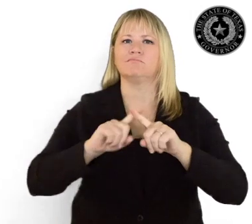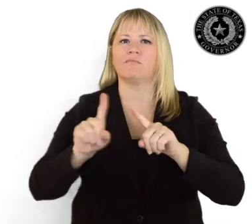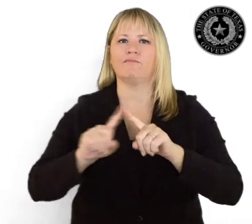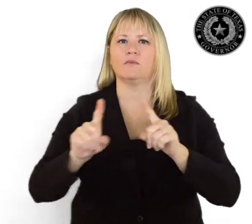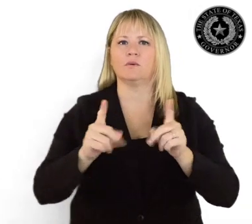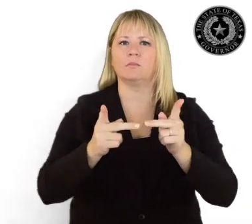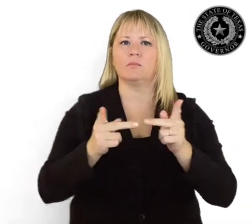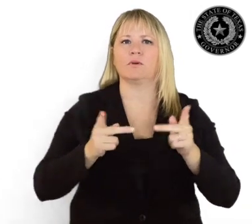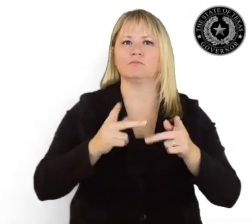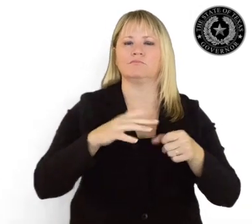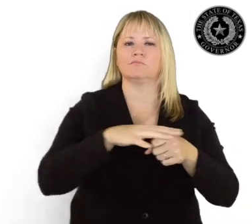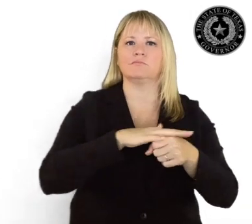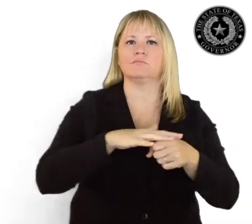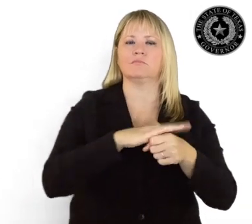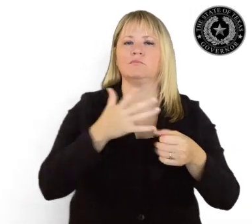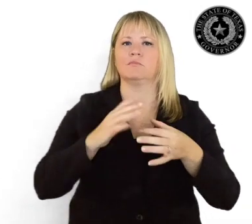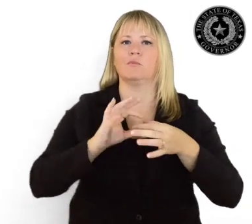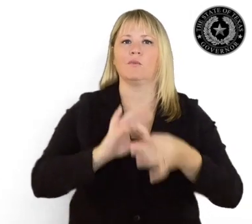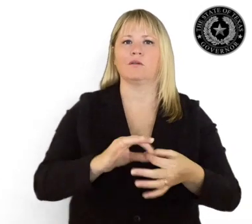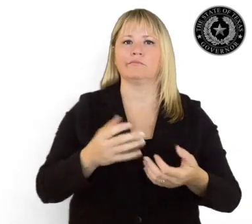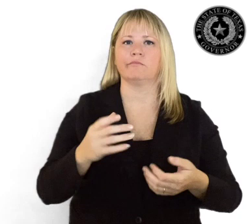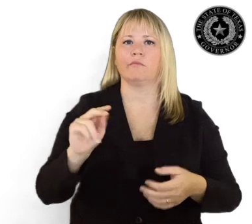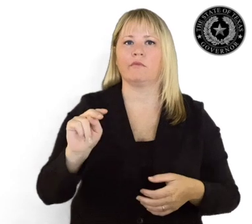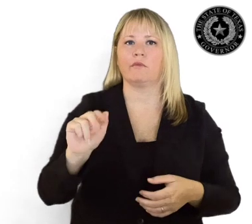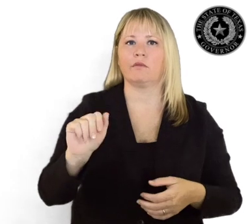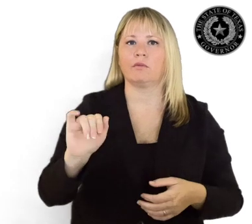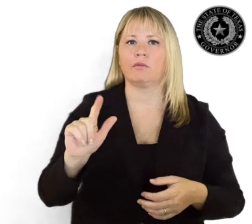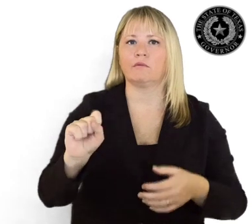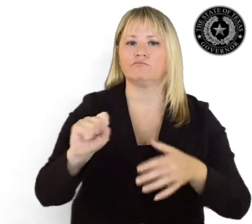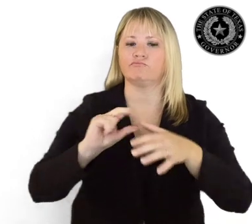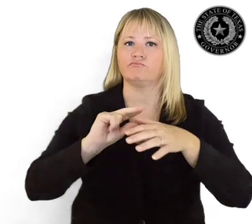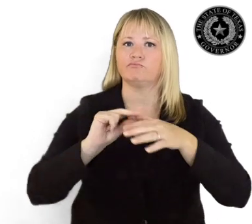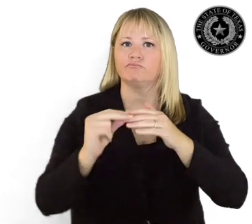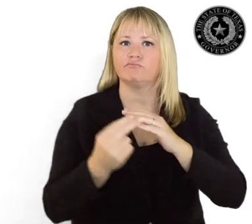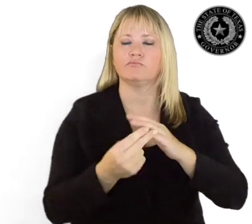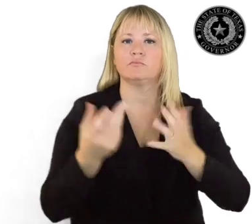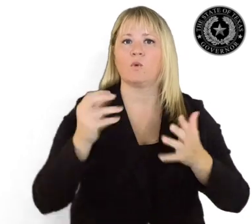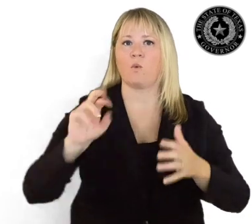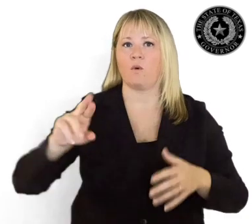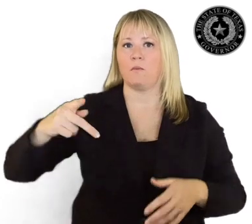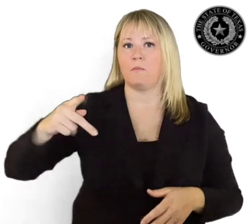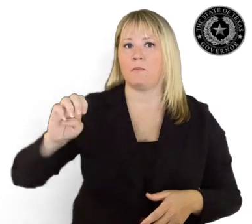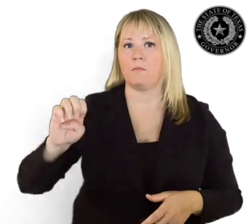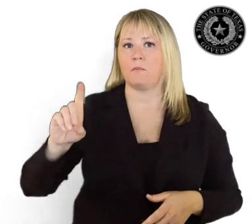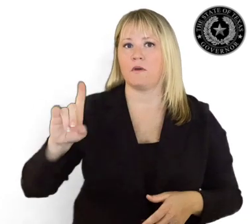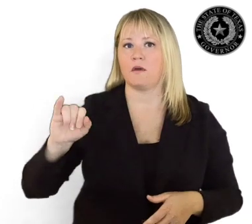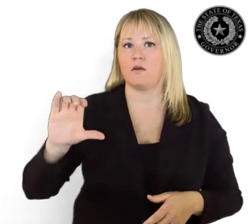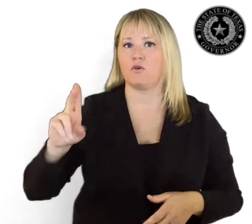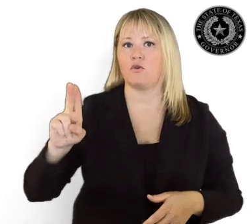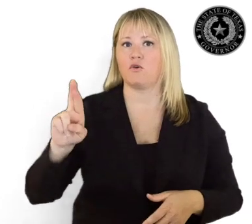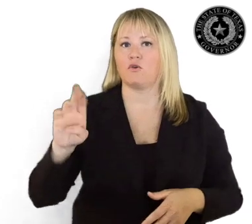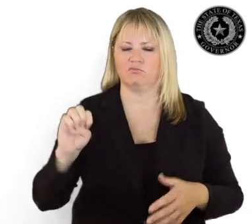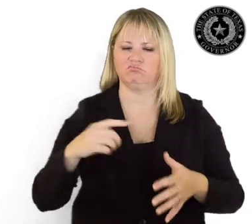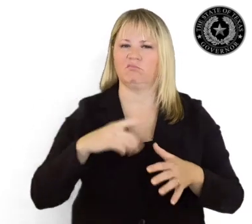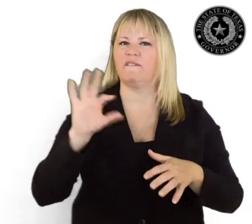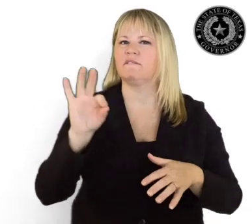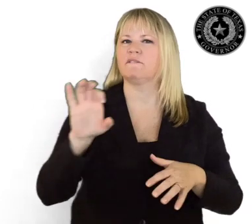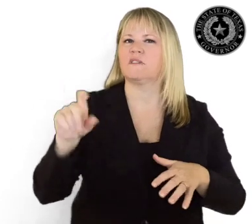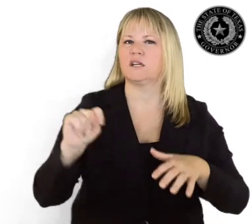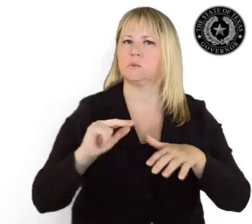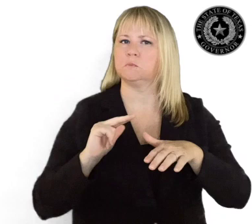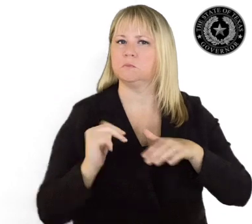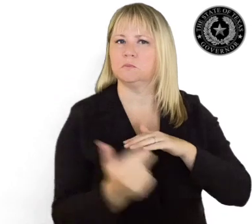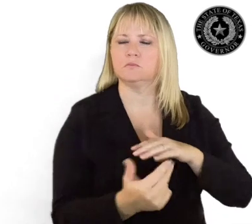I. The following establishments that operate with at least 6 feet of social distancing between workstations: